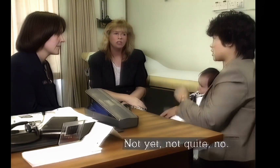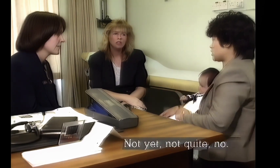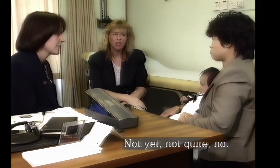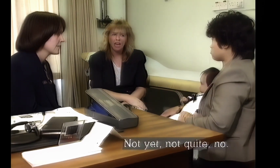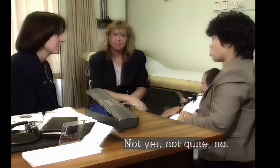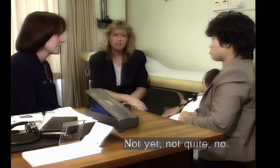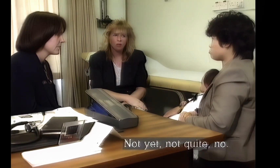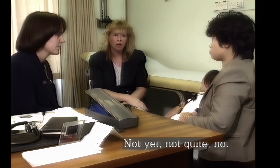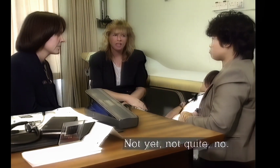Not yet, not quite, no.